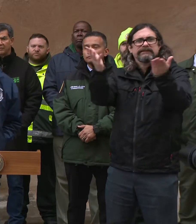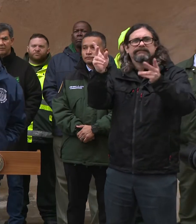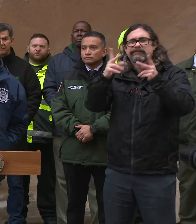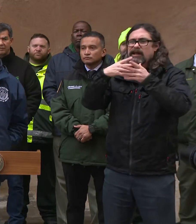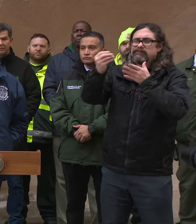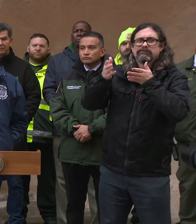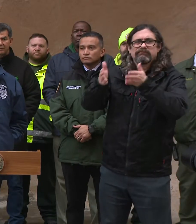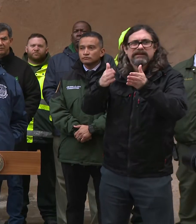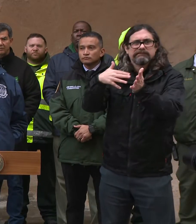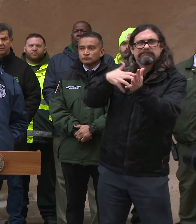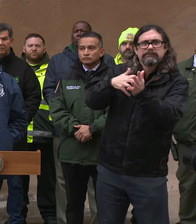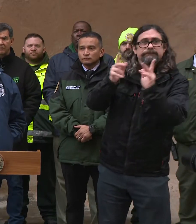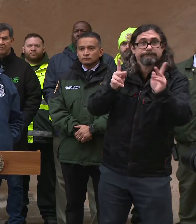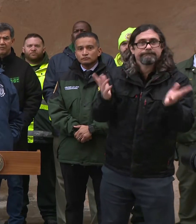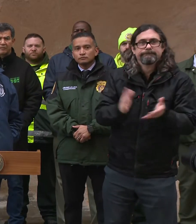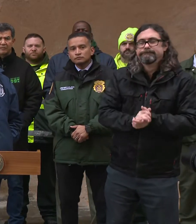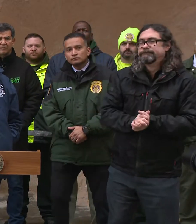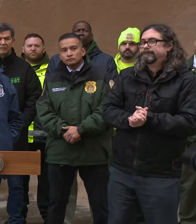Yeah, the